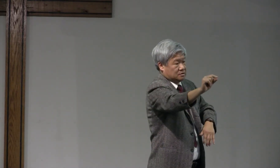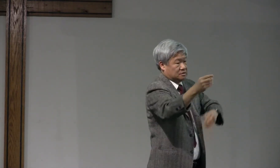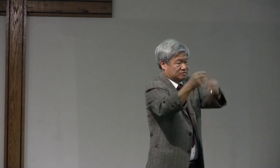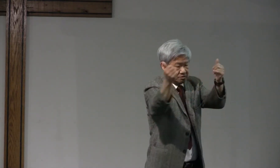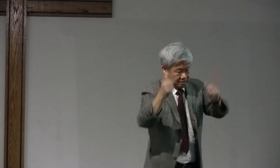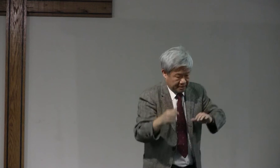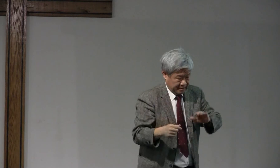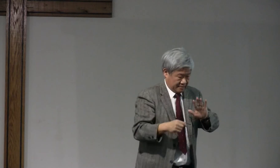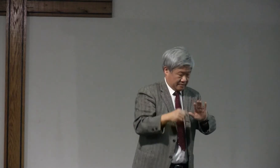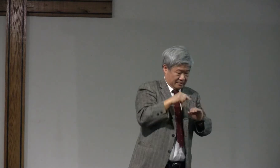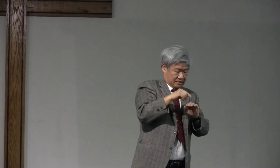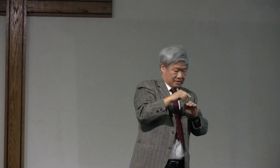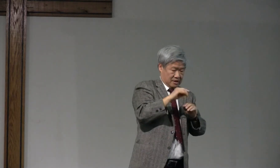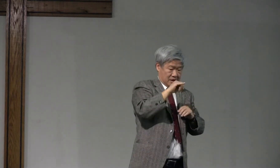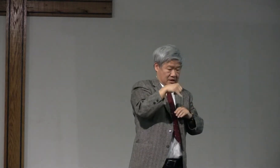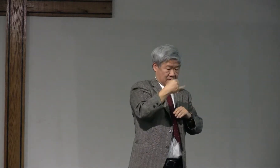Moses died at 120.